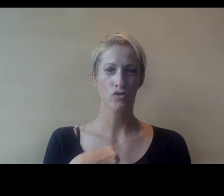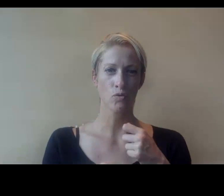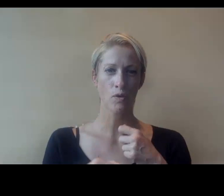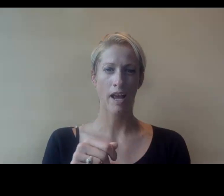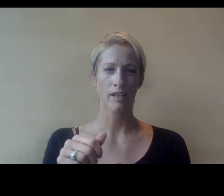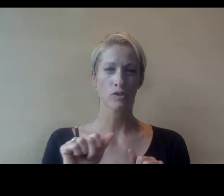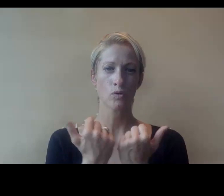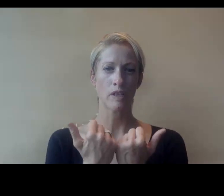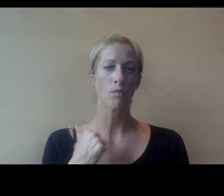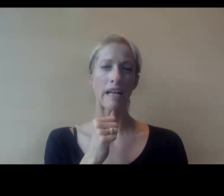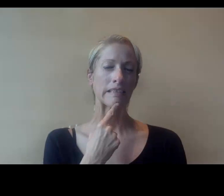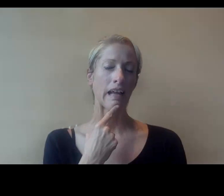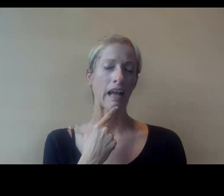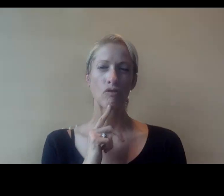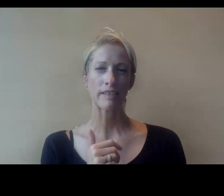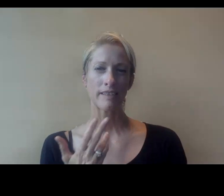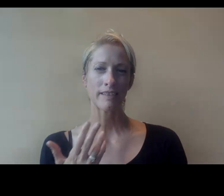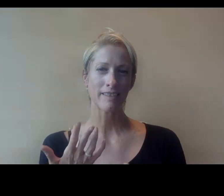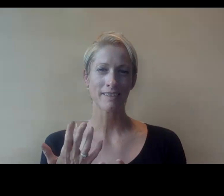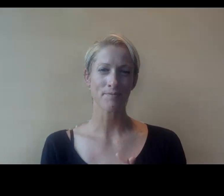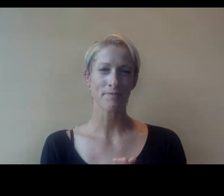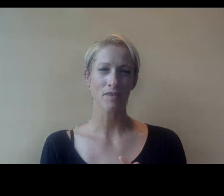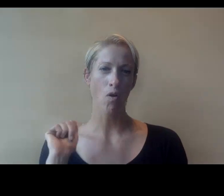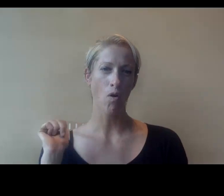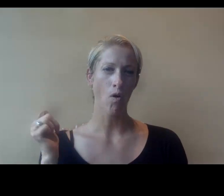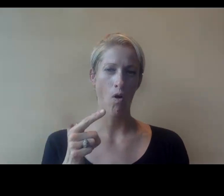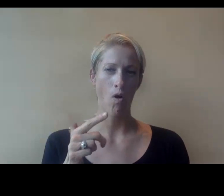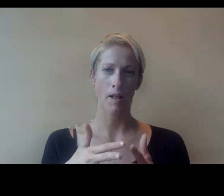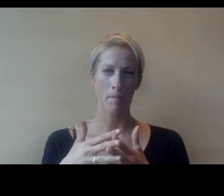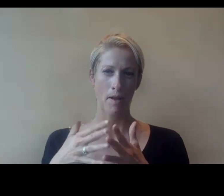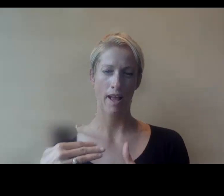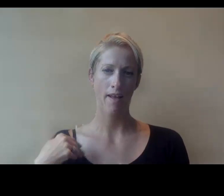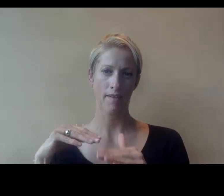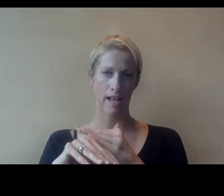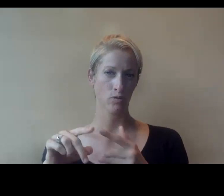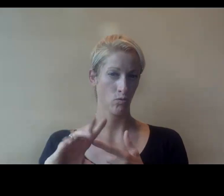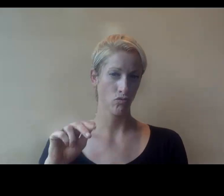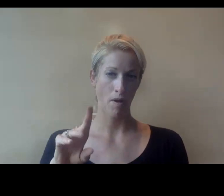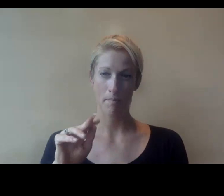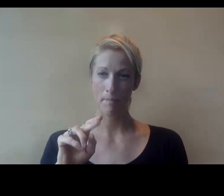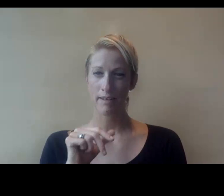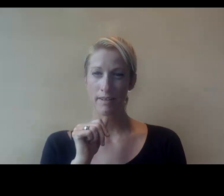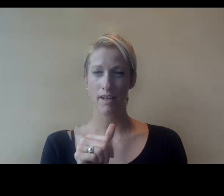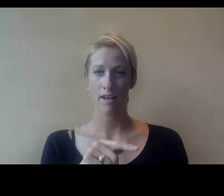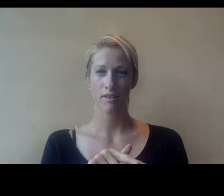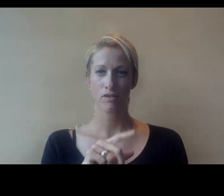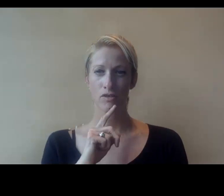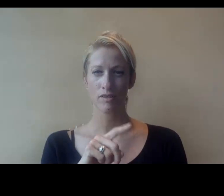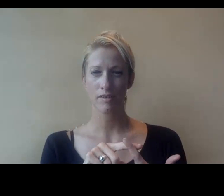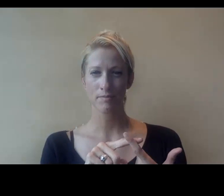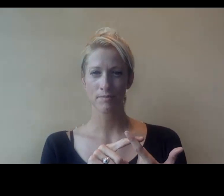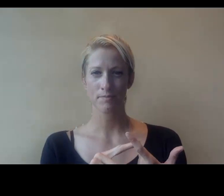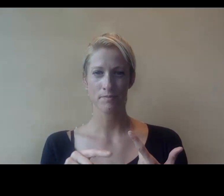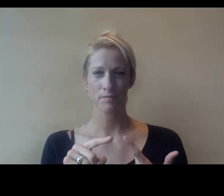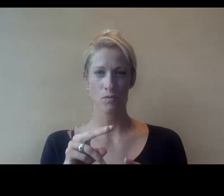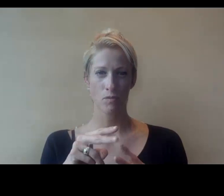very committed to ensuring that all Americans have access to broadband, whether that's fixed or mobile. Ideally, we